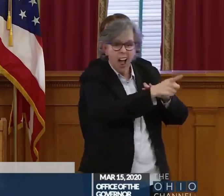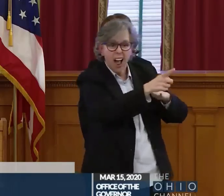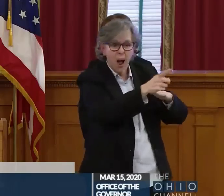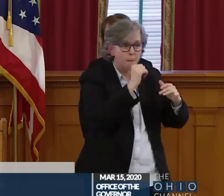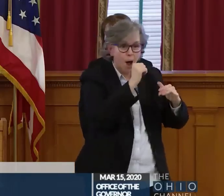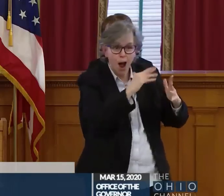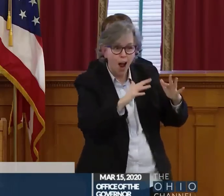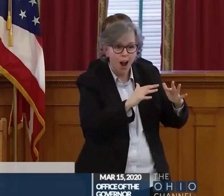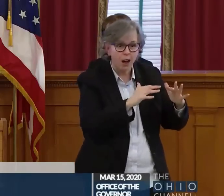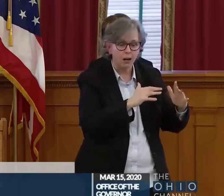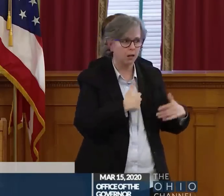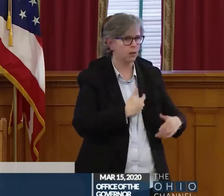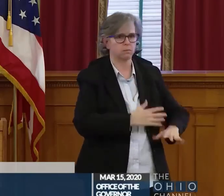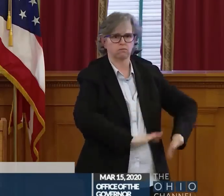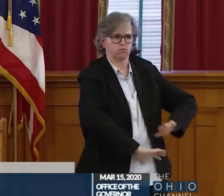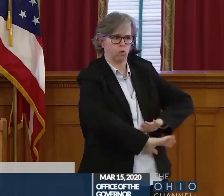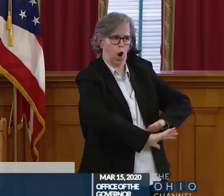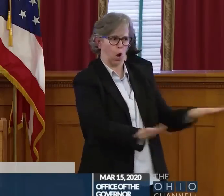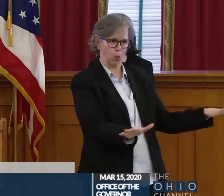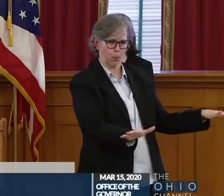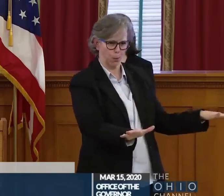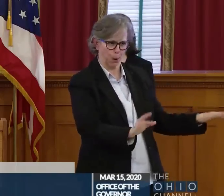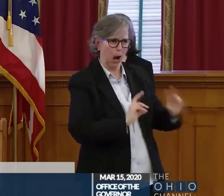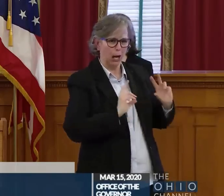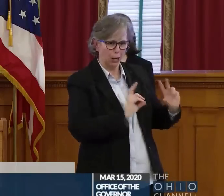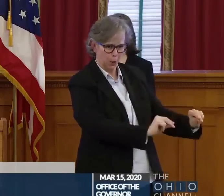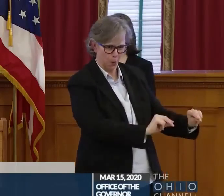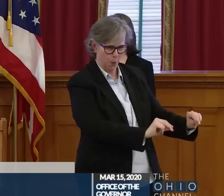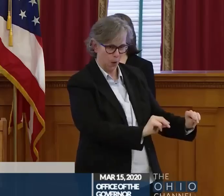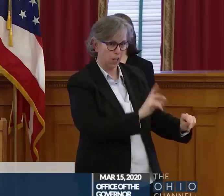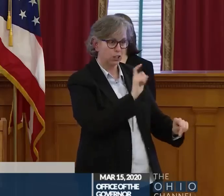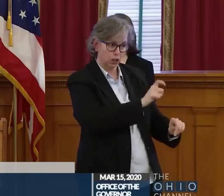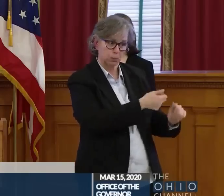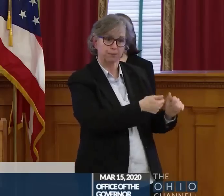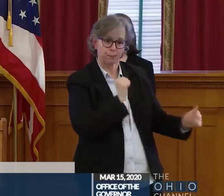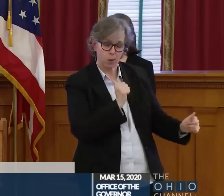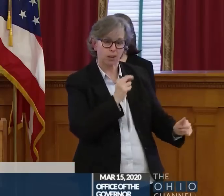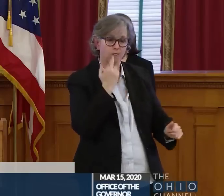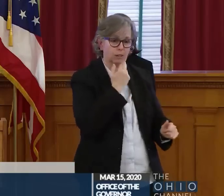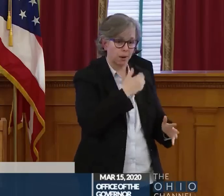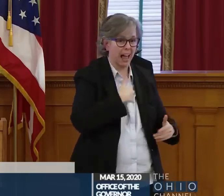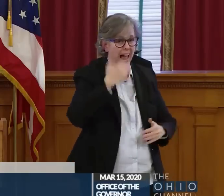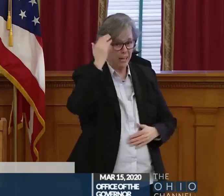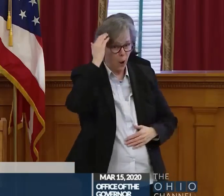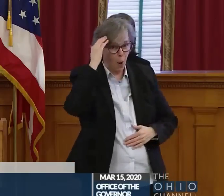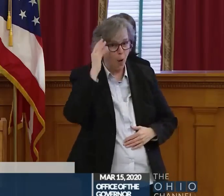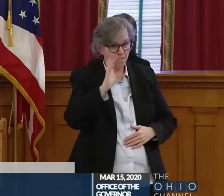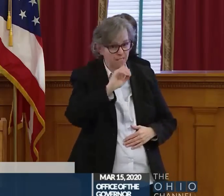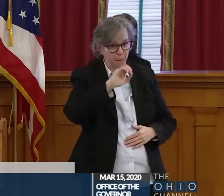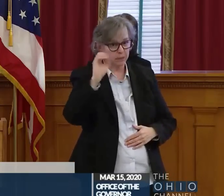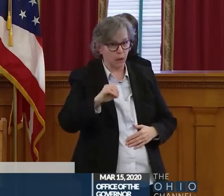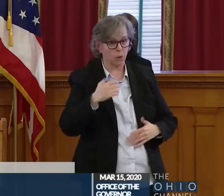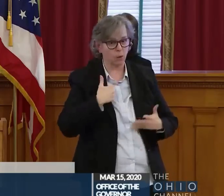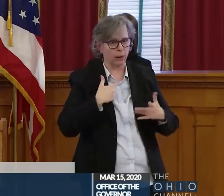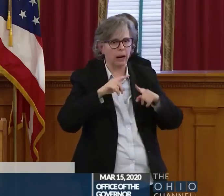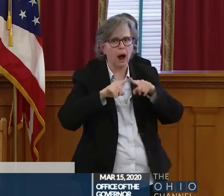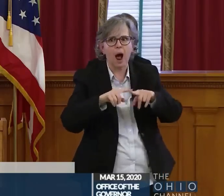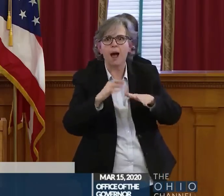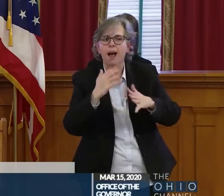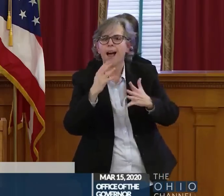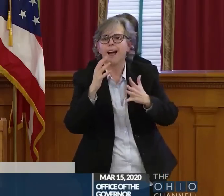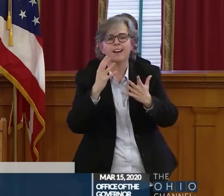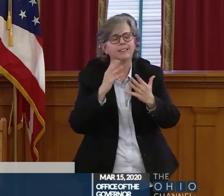We should not be going to restaurants. Now, no, we rely on restaurants. 50% of us get our food from them now, and that's why the carry-out and